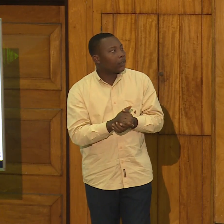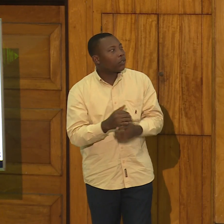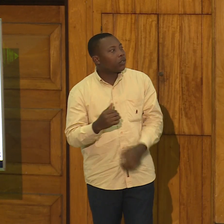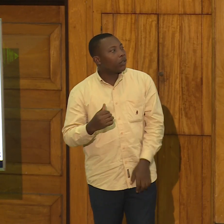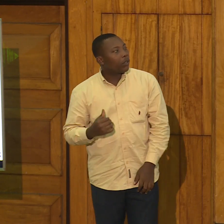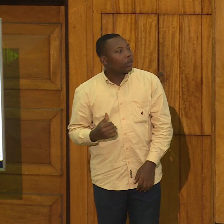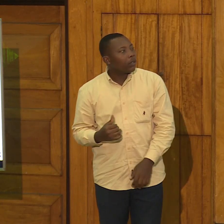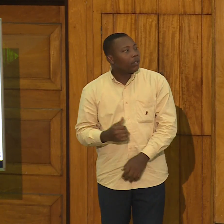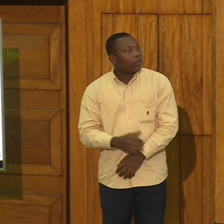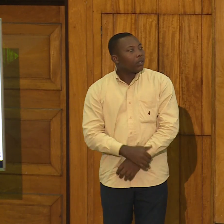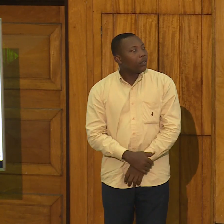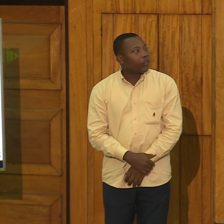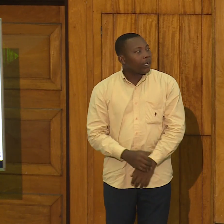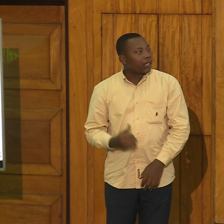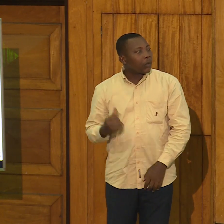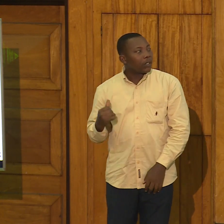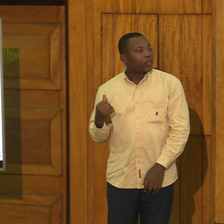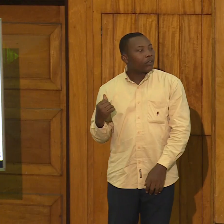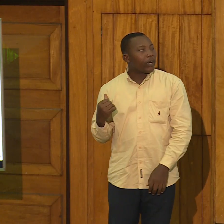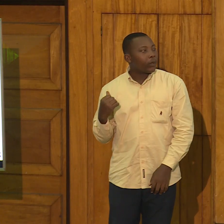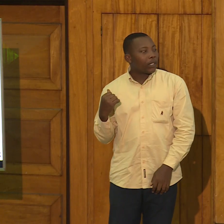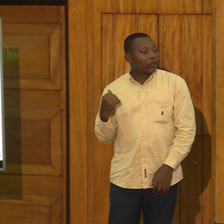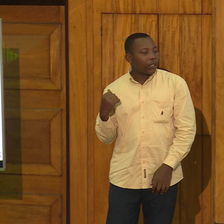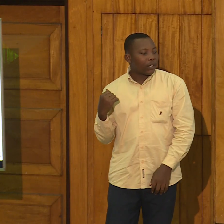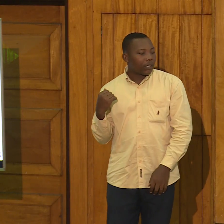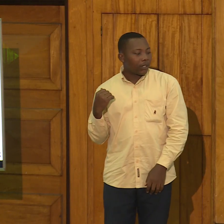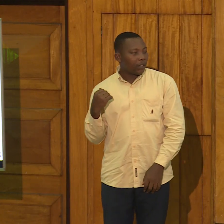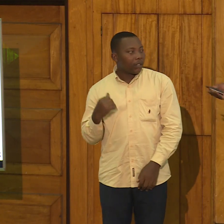think I might need help.